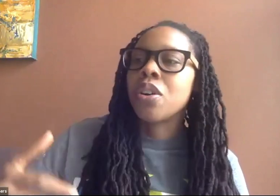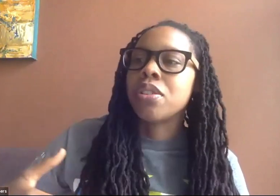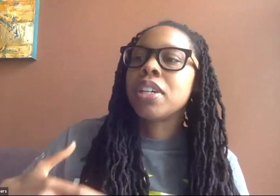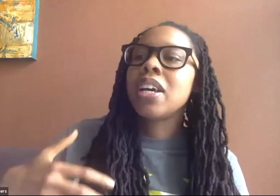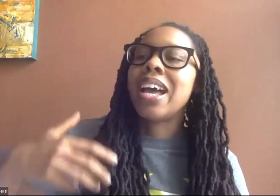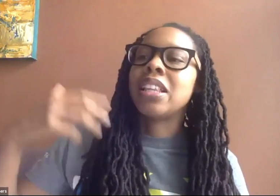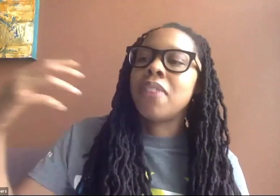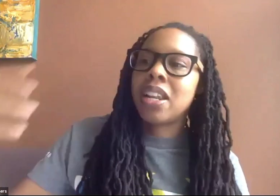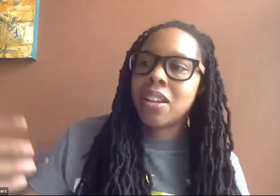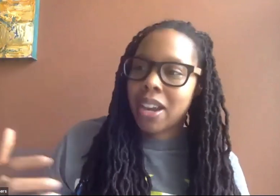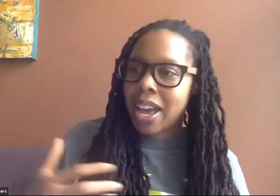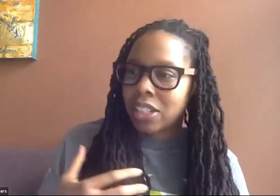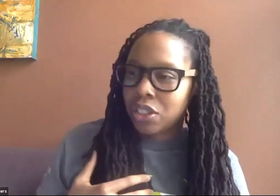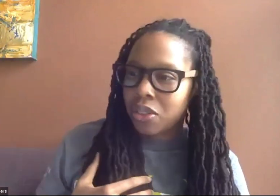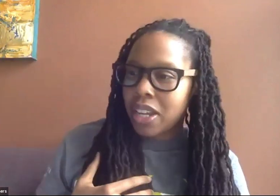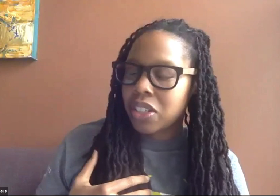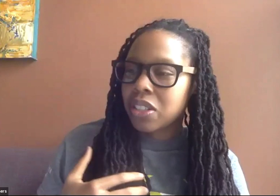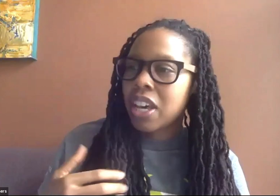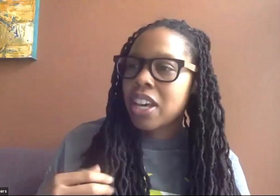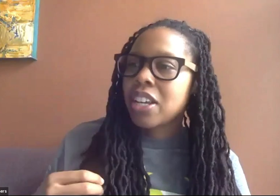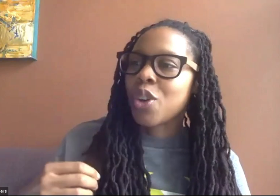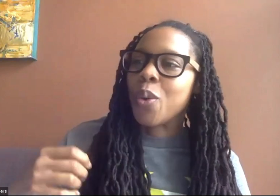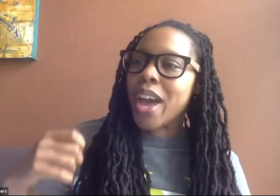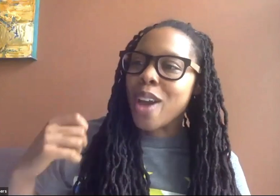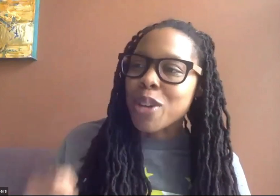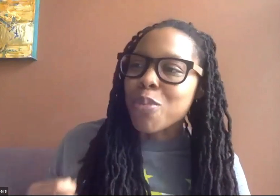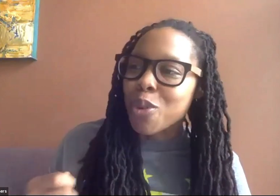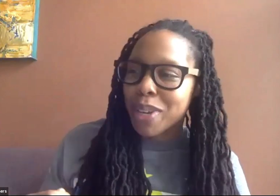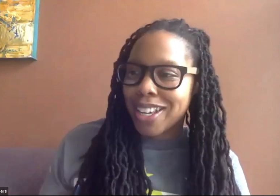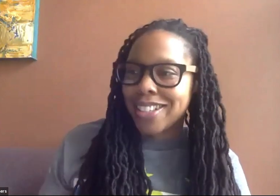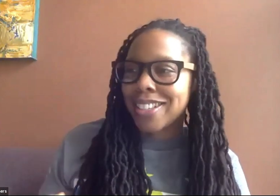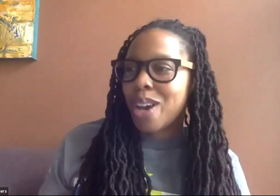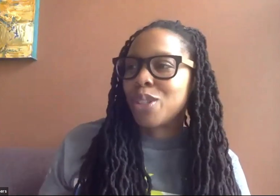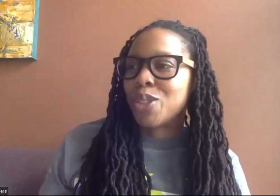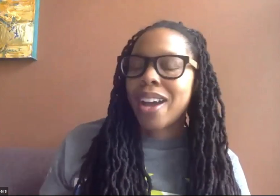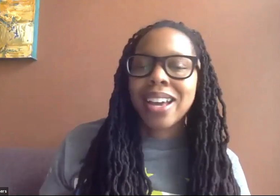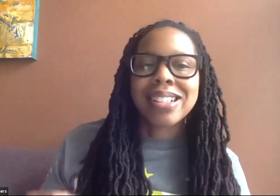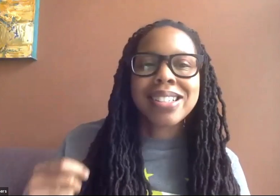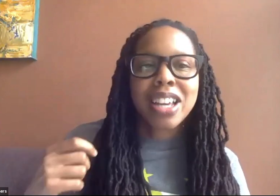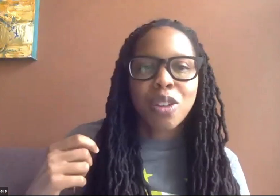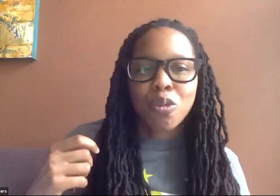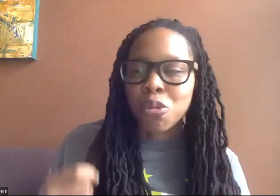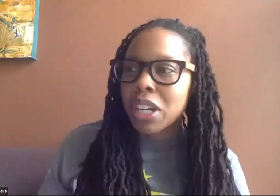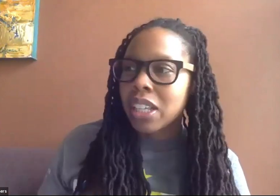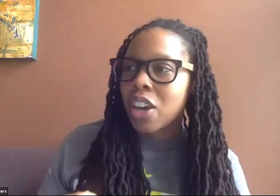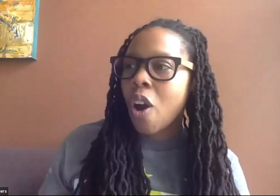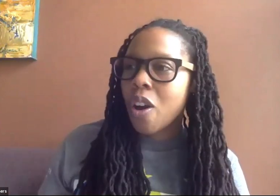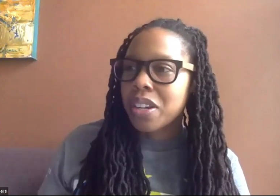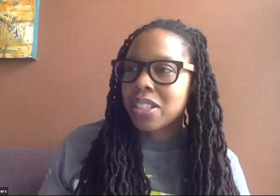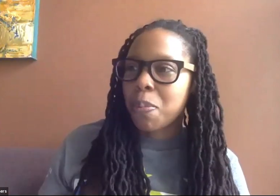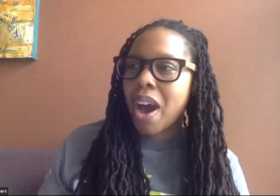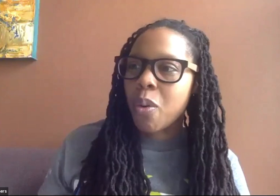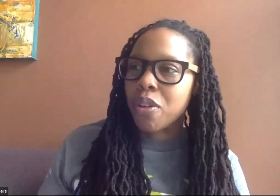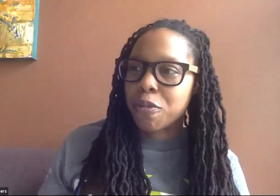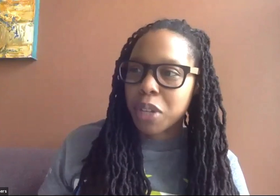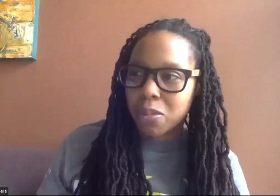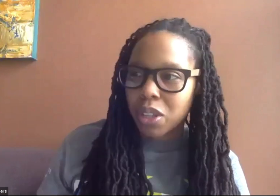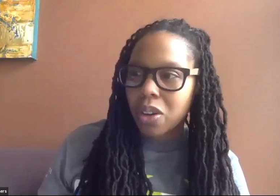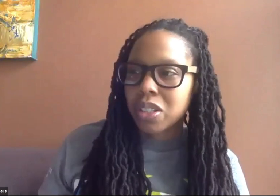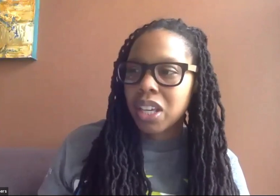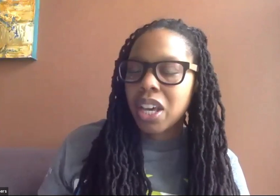or elevating direct action strategies. So every movement needs a soundtrack, and SNCC really harnessed the power